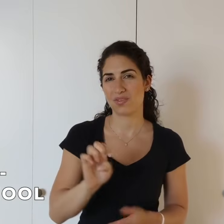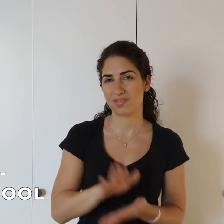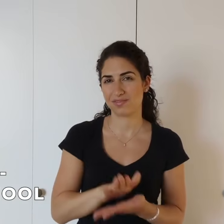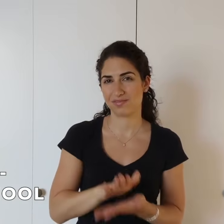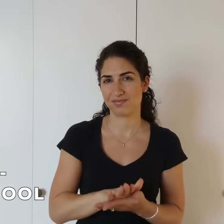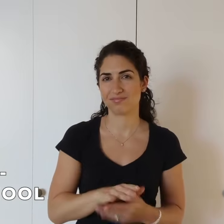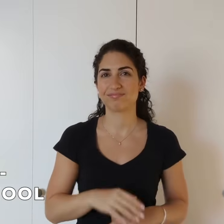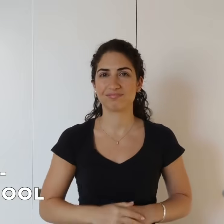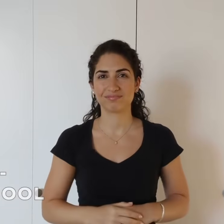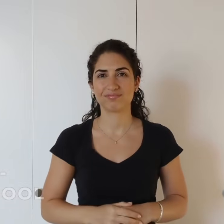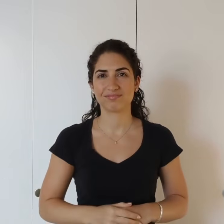preschool.